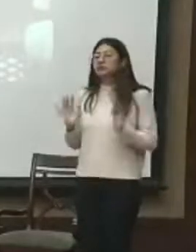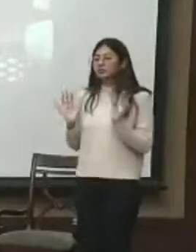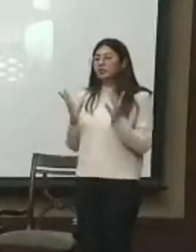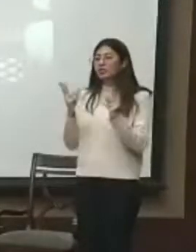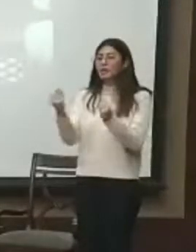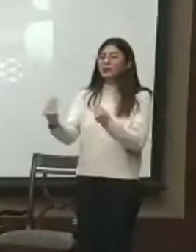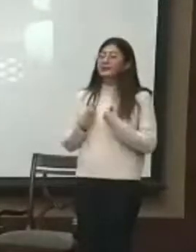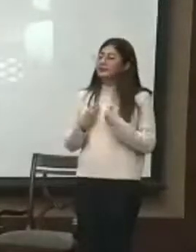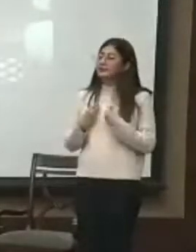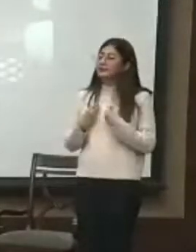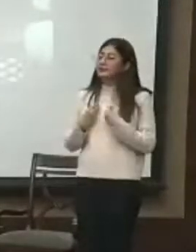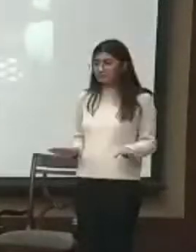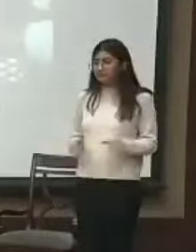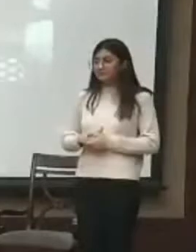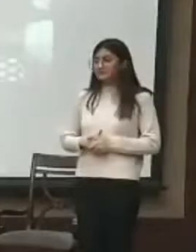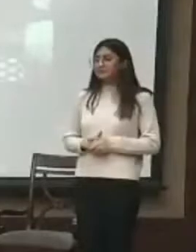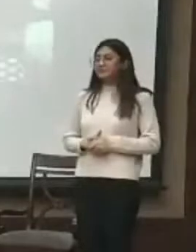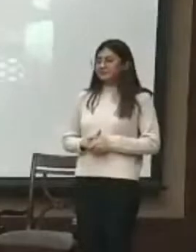data point there.